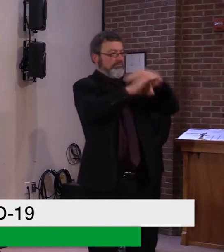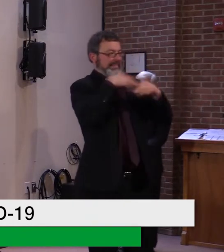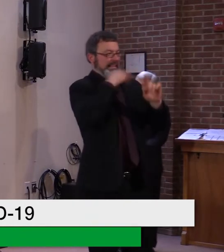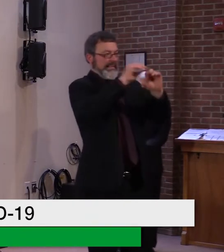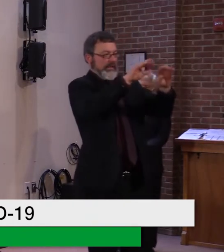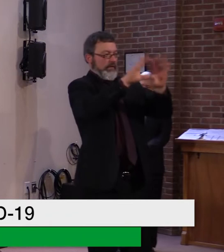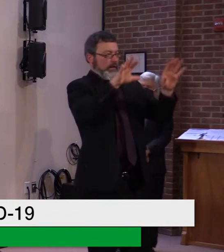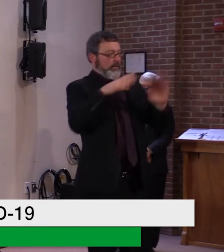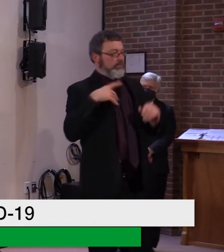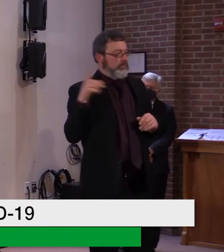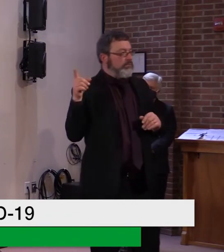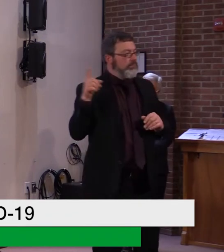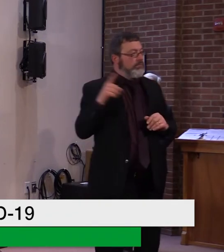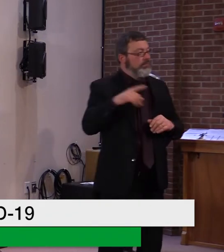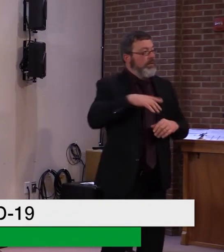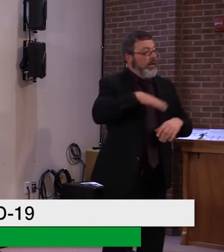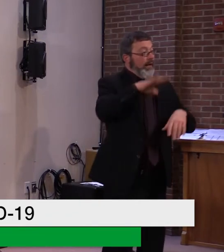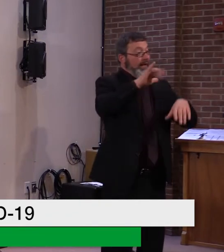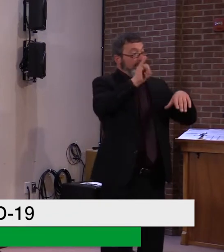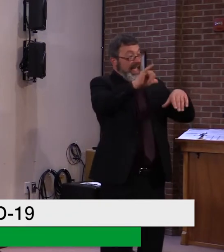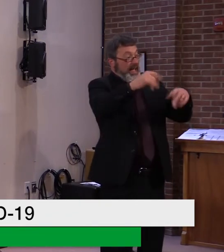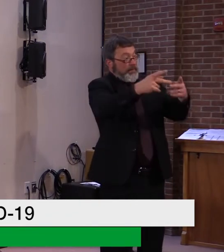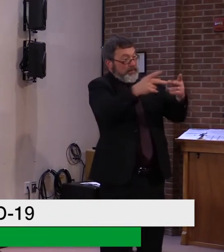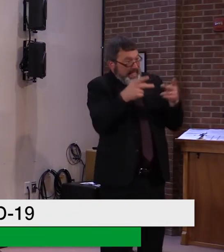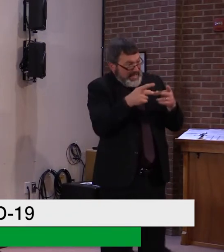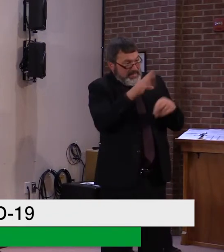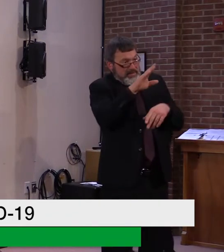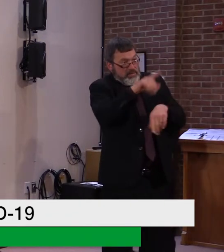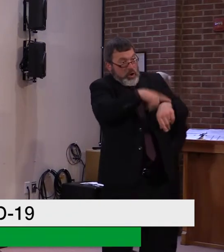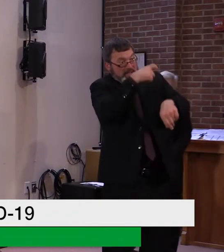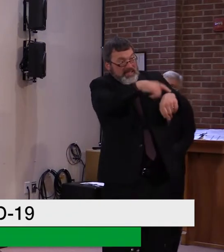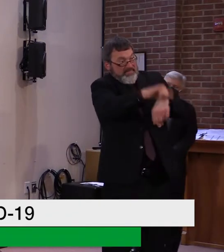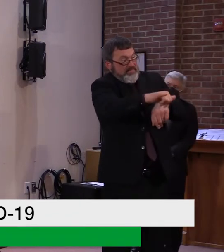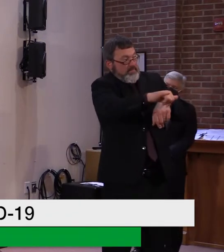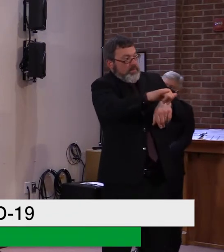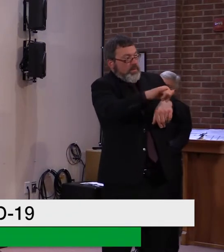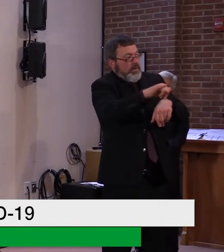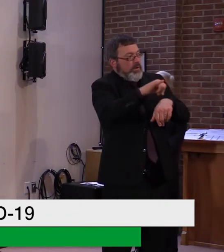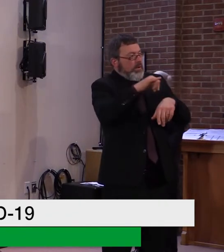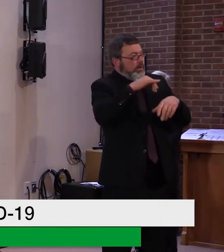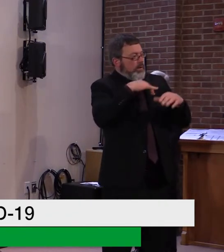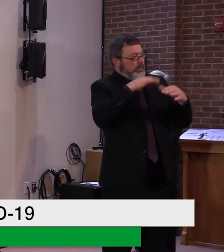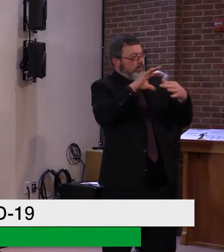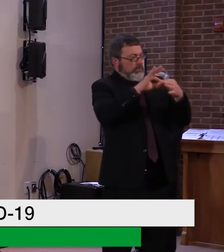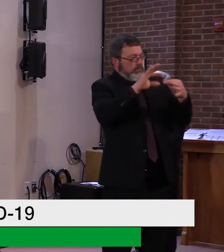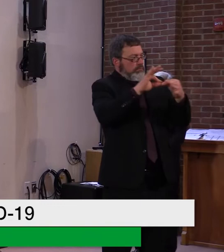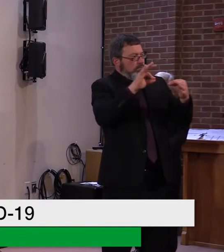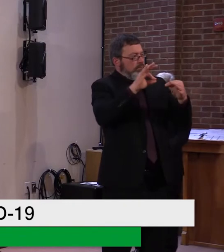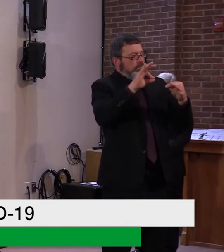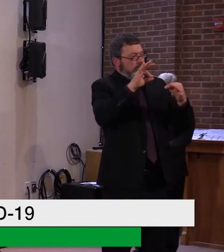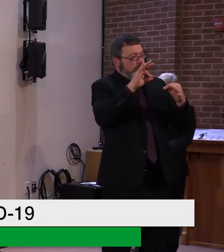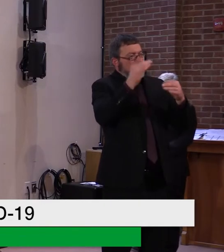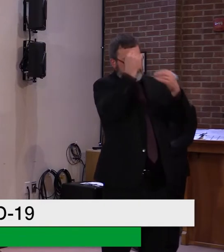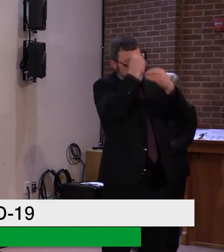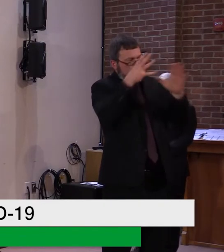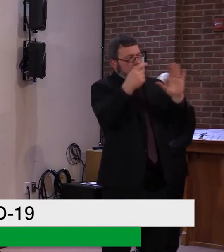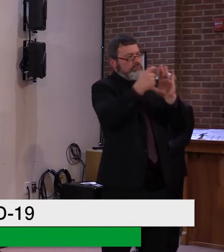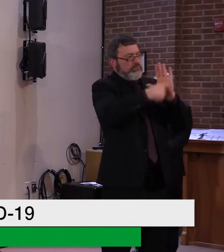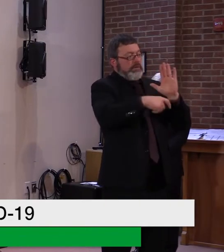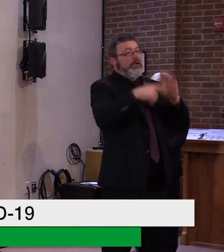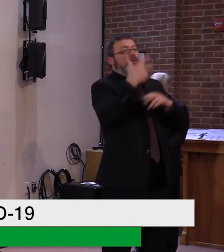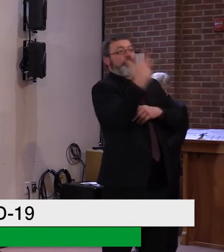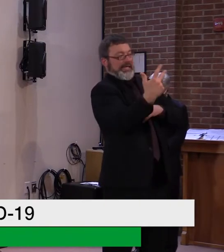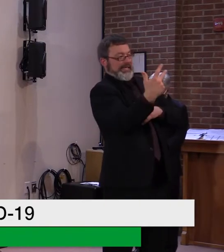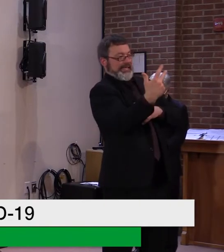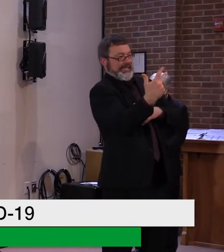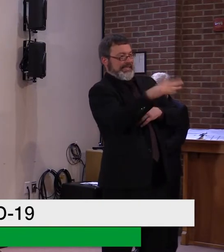and the facility has facility has released the news release to that effect that there were three times okay i just wanted